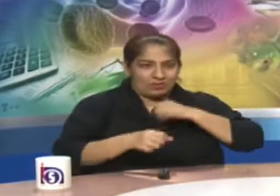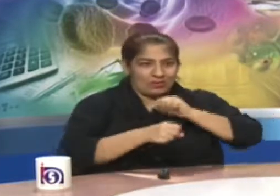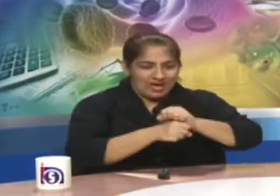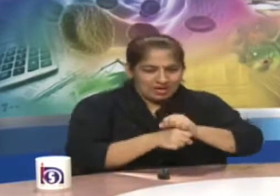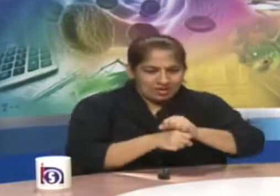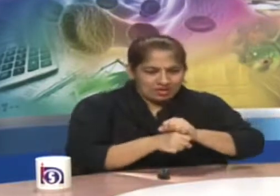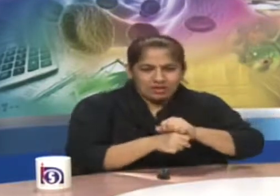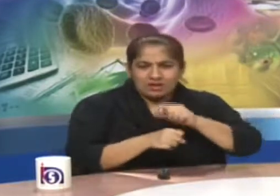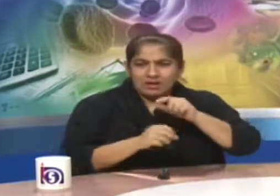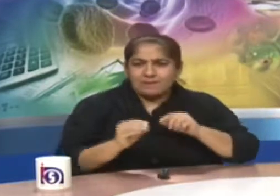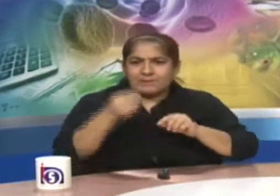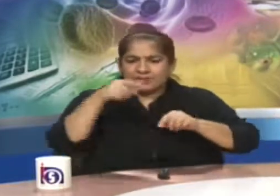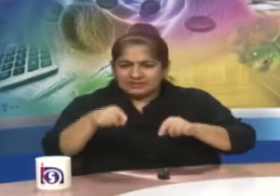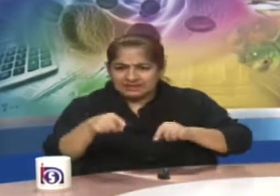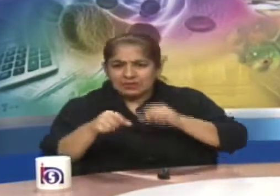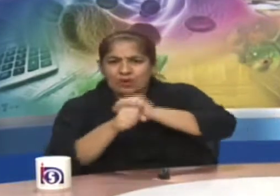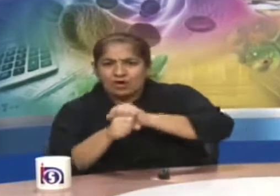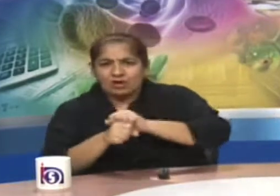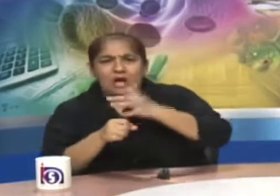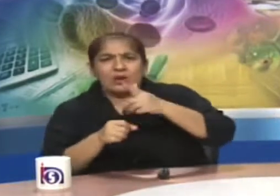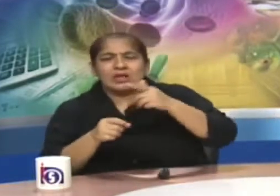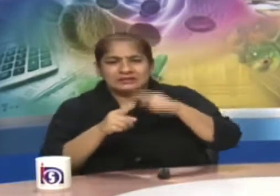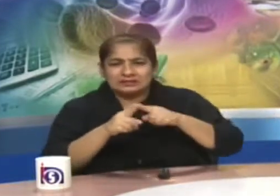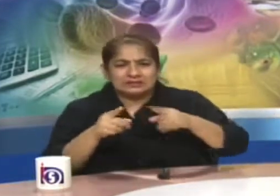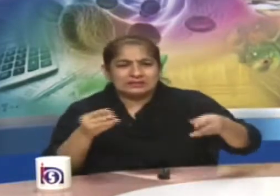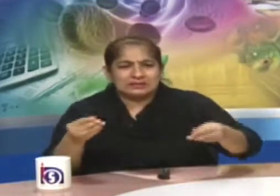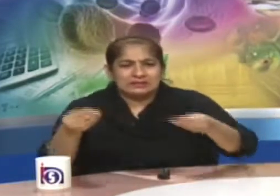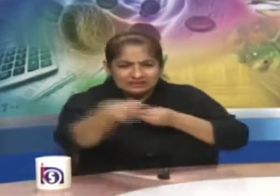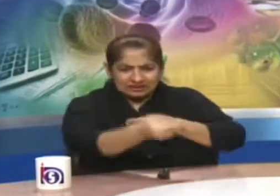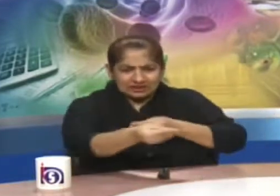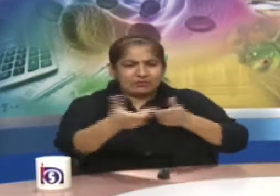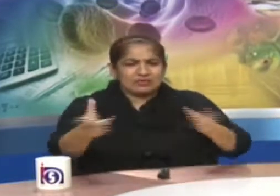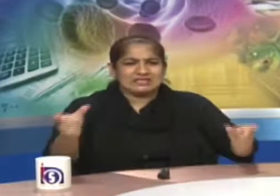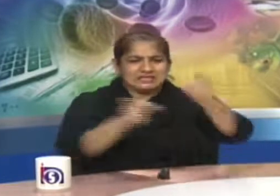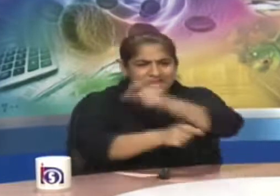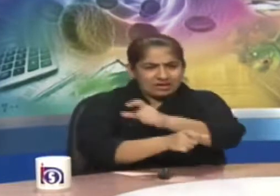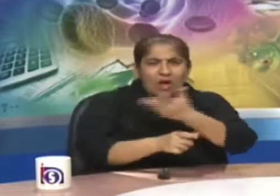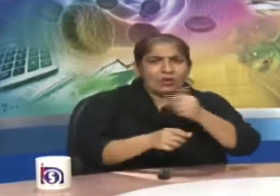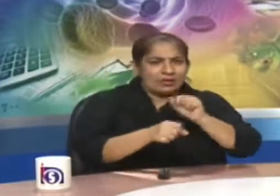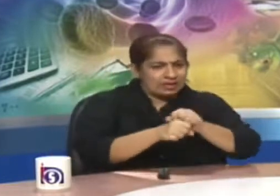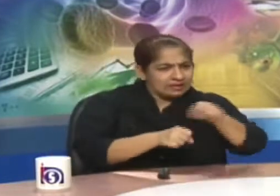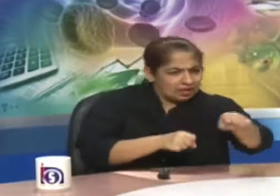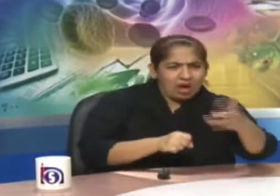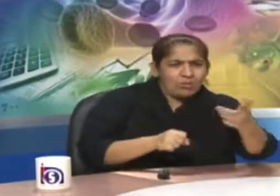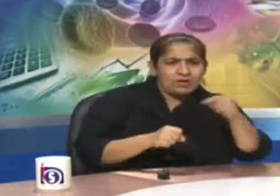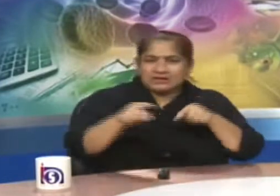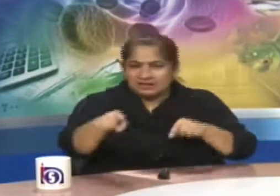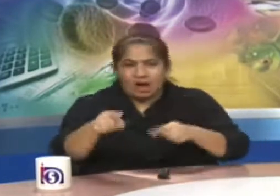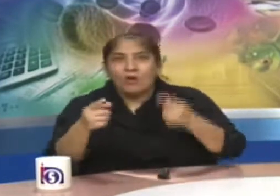You have seen the graph with the image ups and downs of the financial